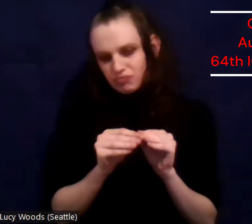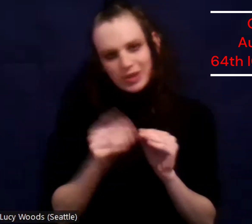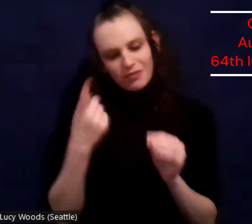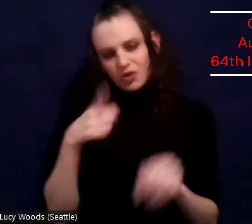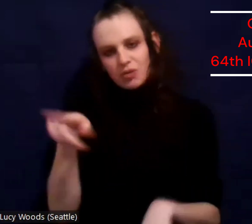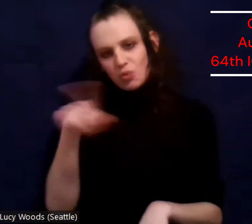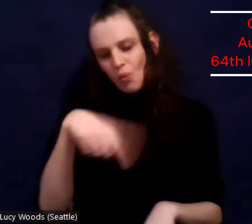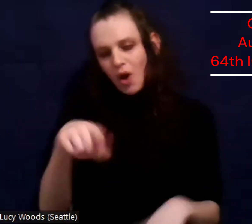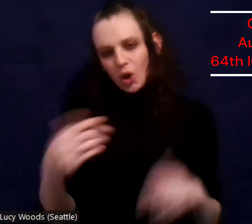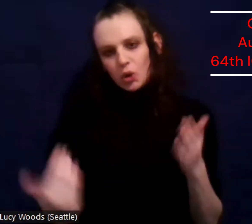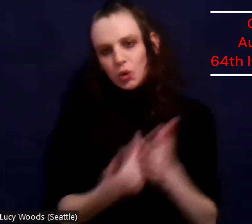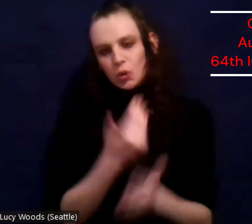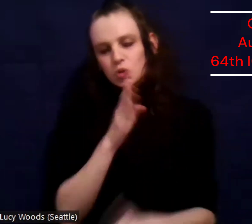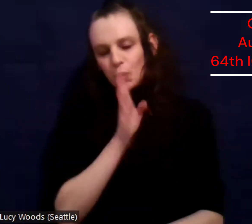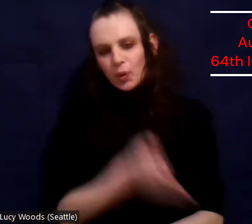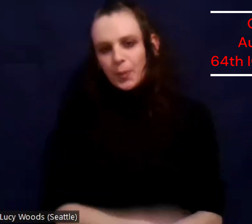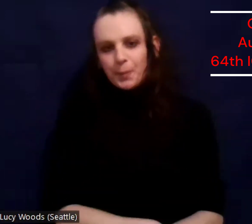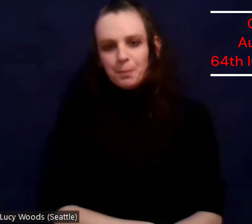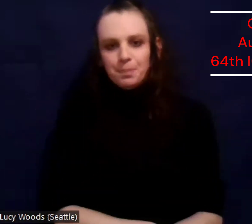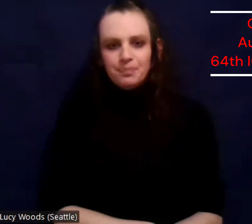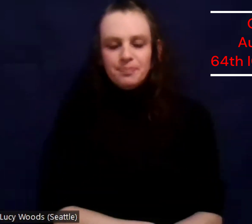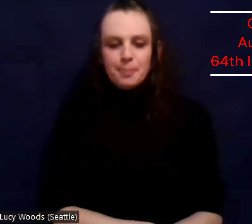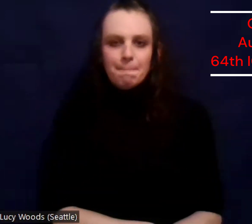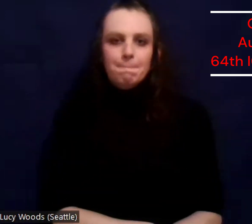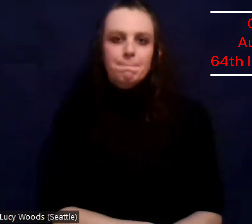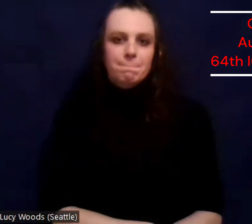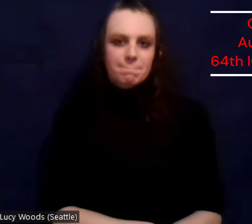sober folks. But I would,